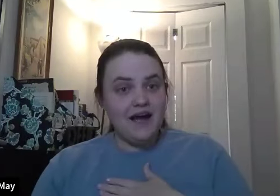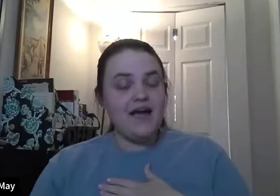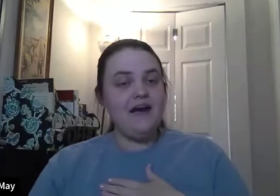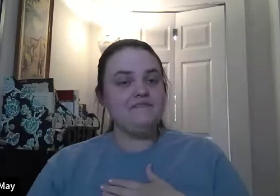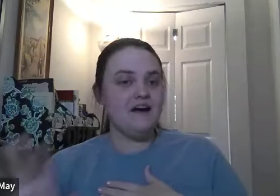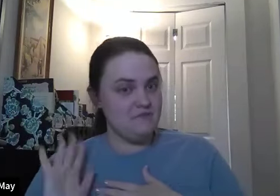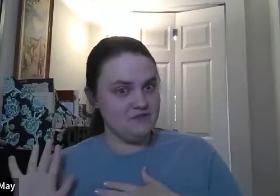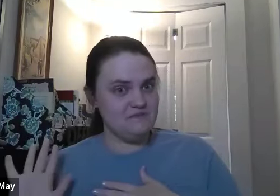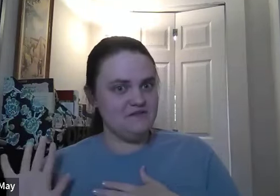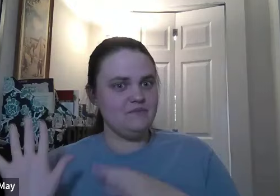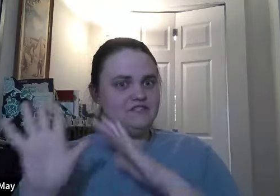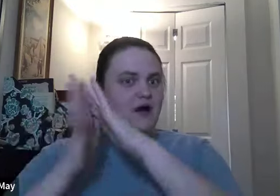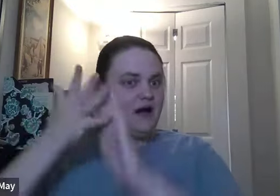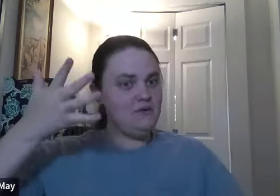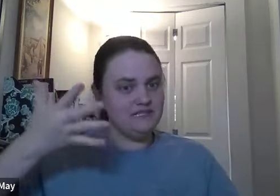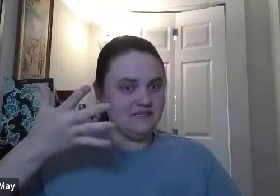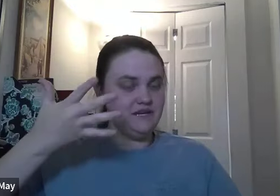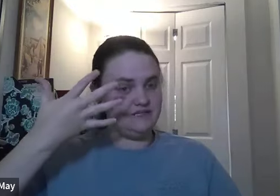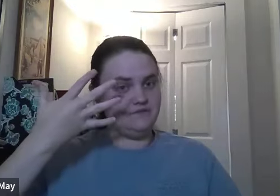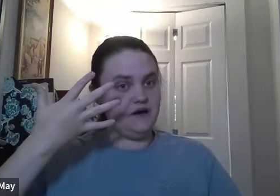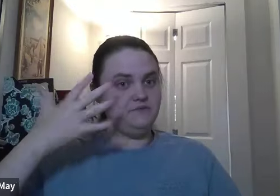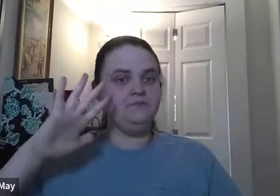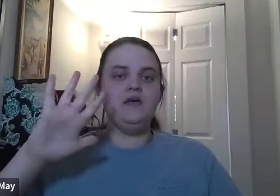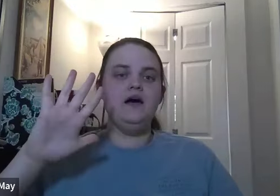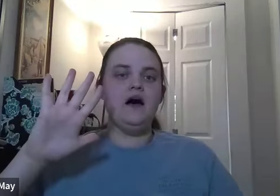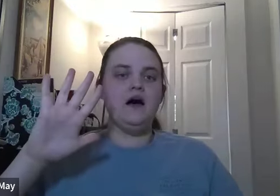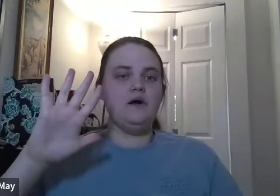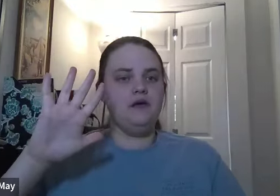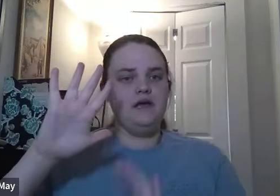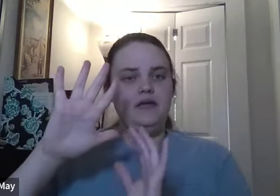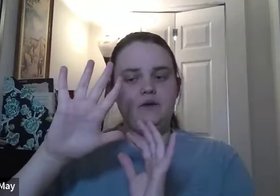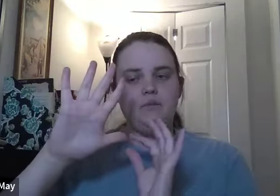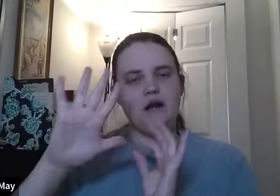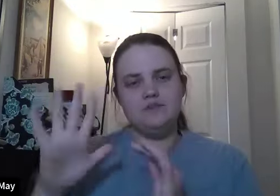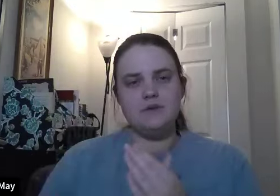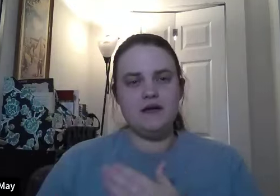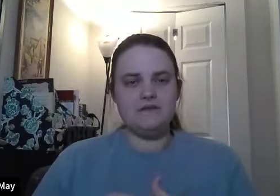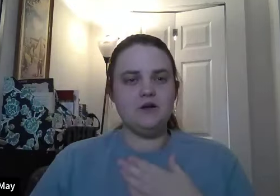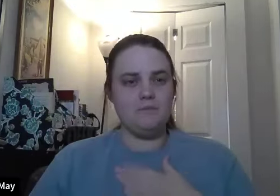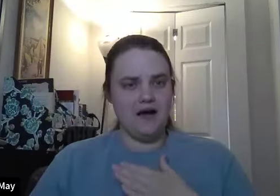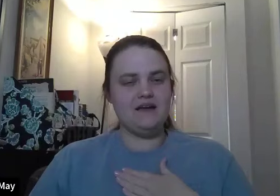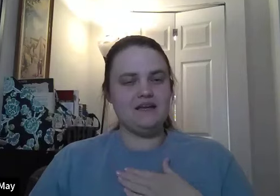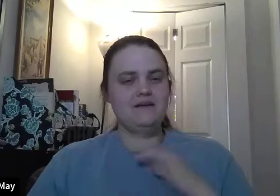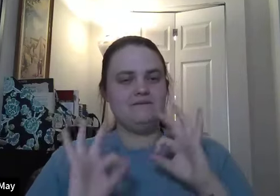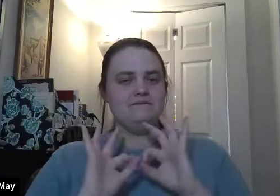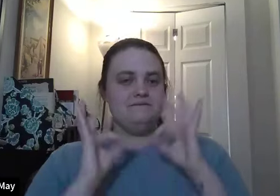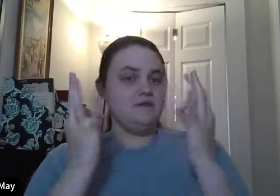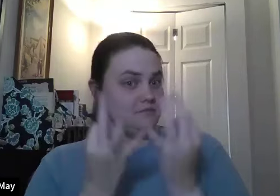I have 5 members of my family. So I always leave it as the 5. And when I'm talking about my family, I go my